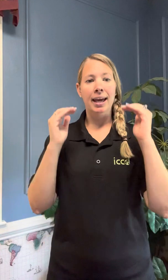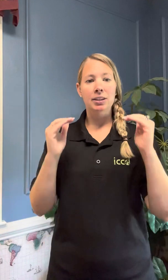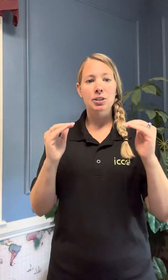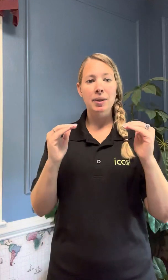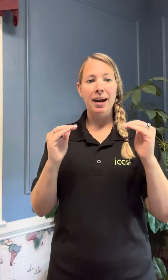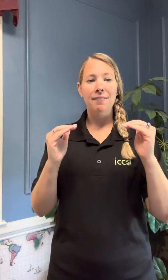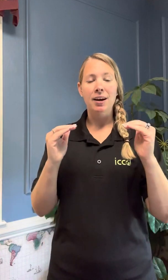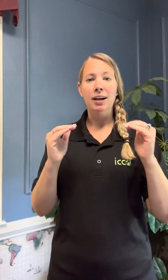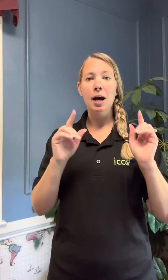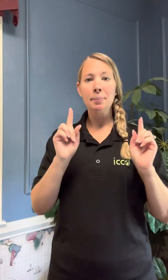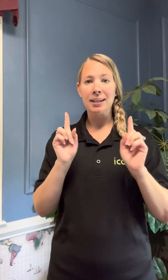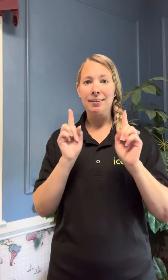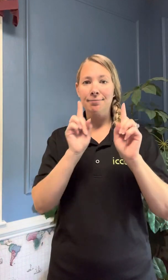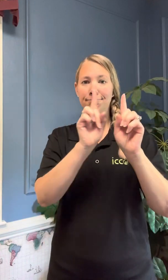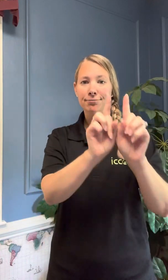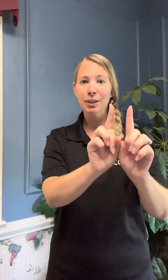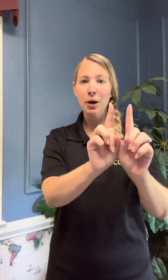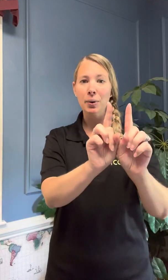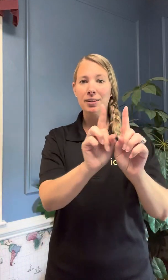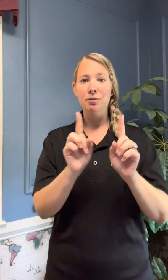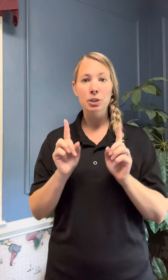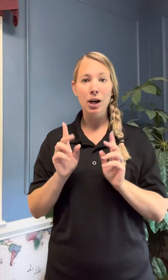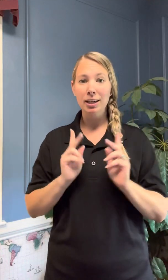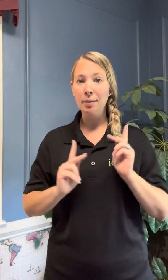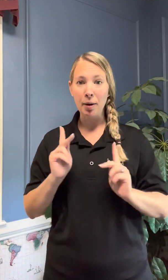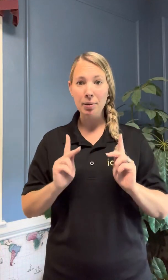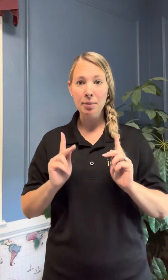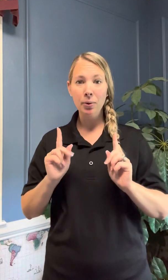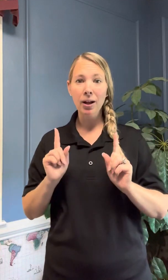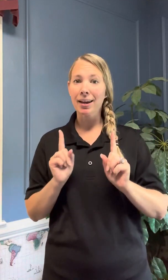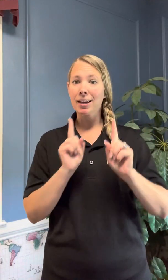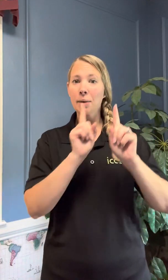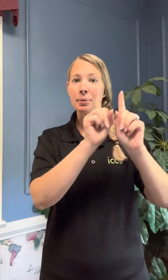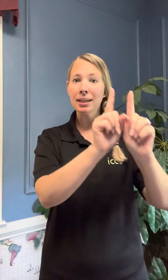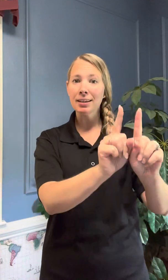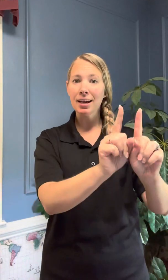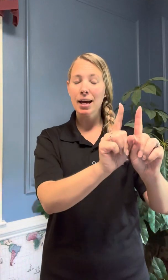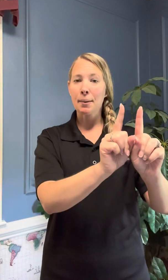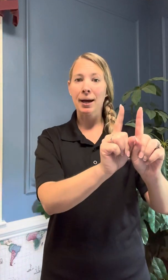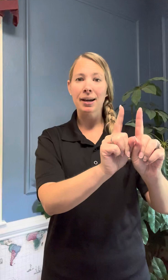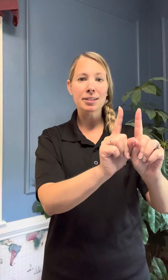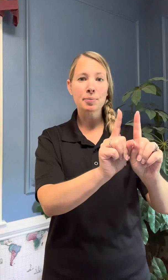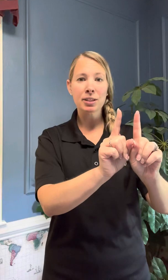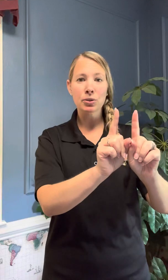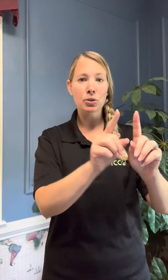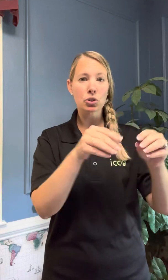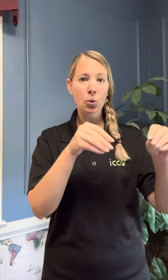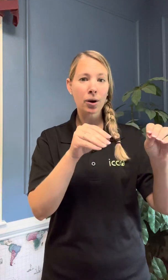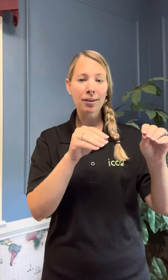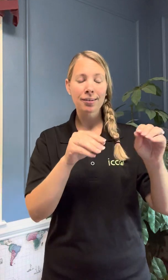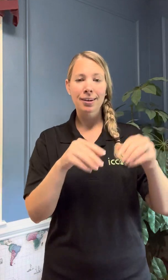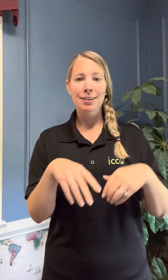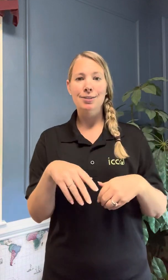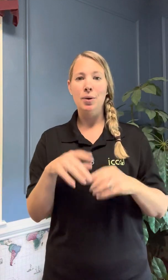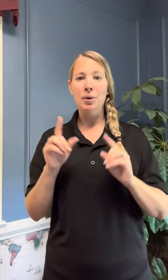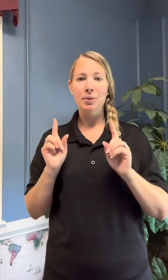Next we have accompany, to go with. If we're talking about people, I accompanied my husband to the store. So we would